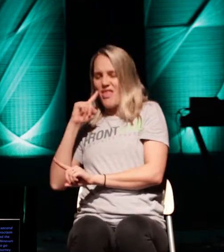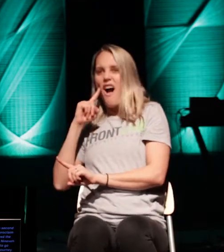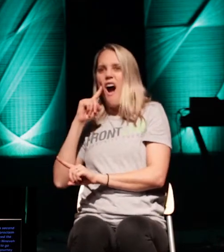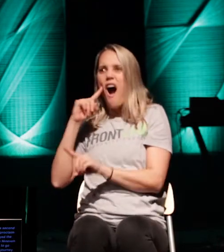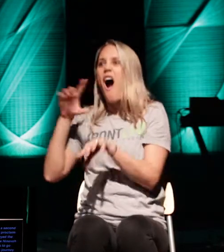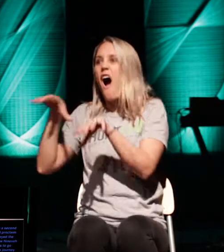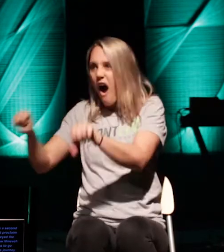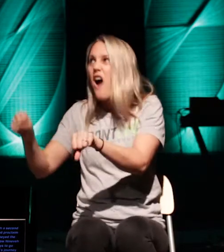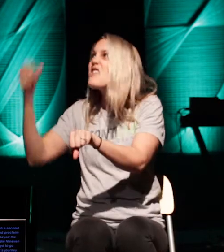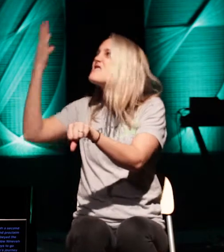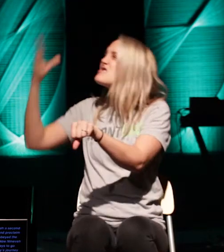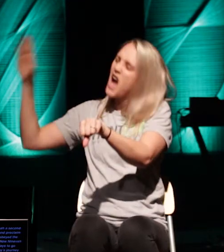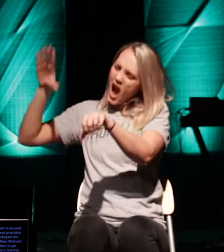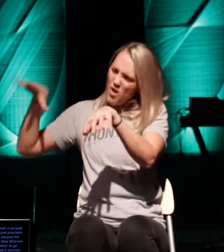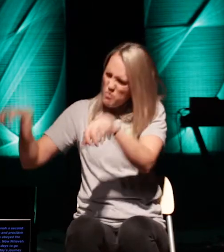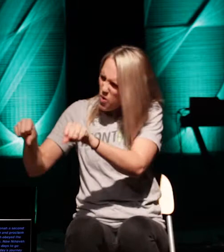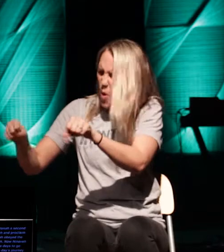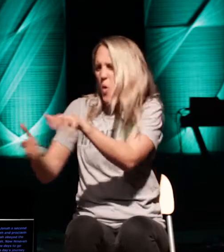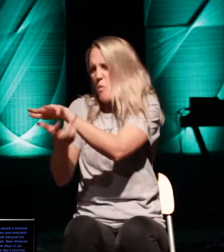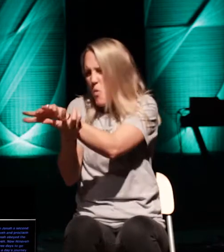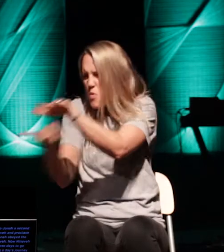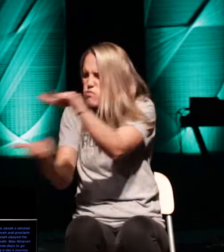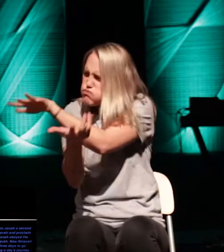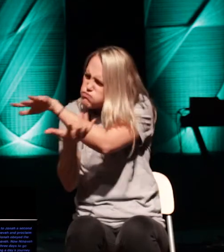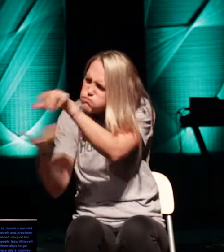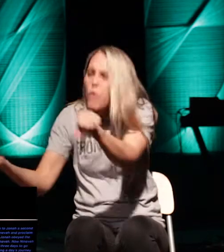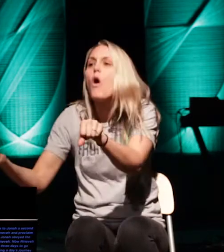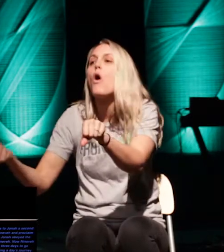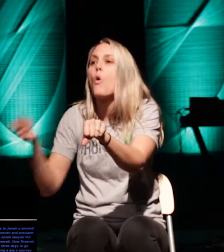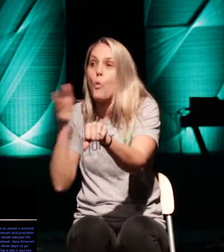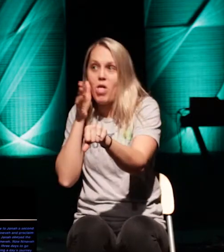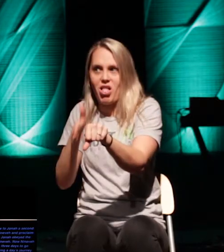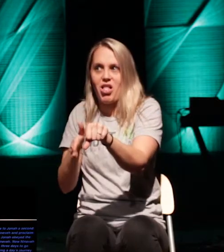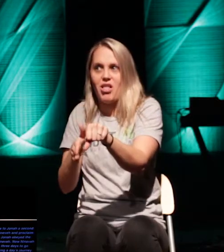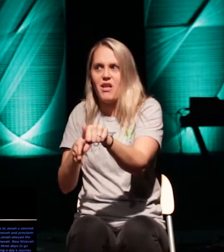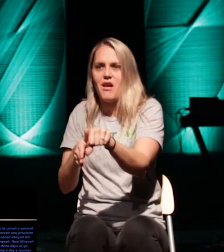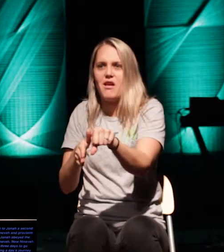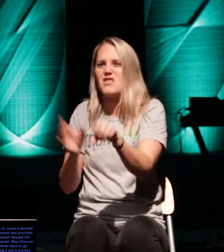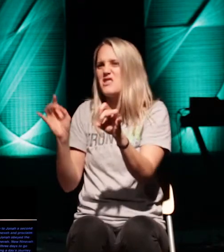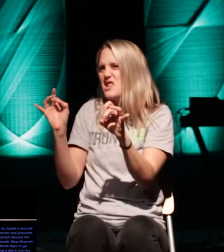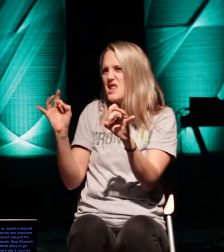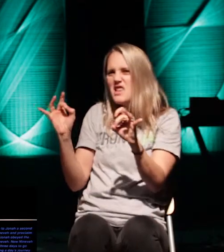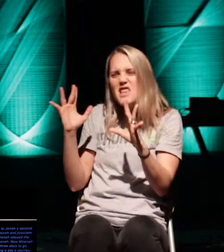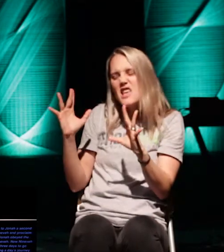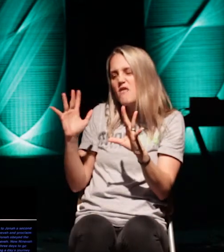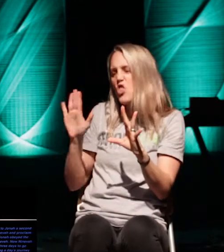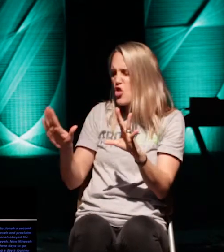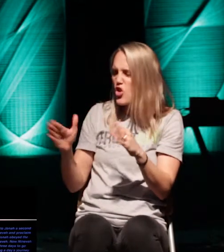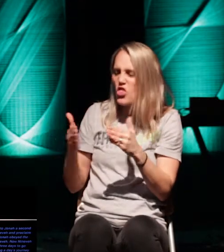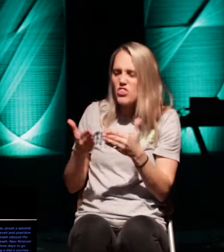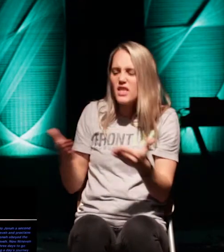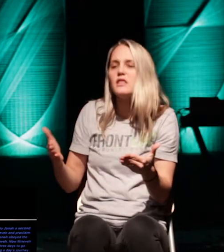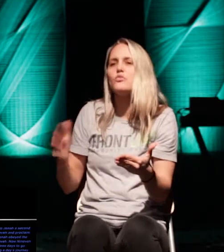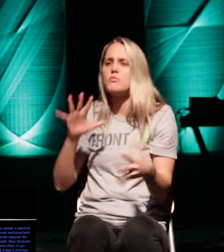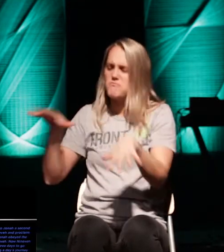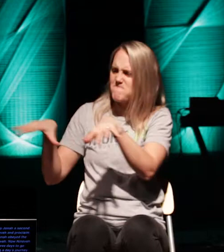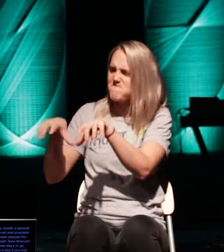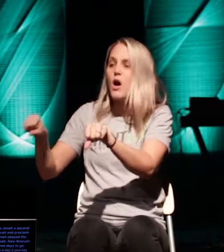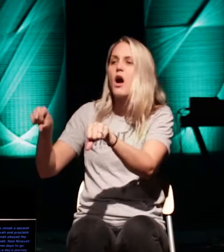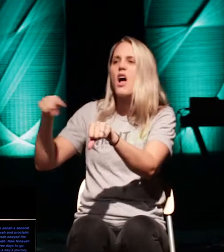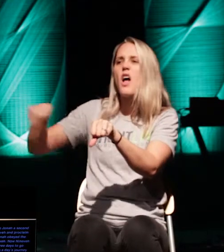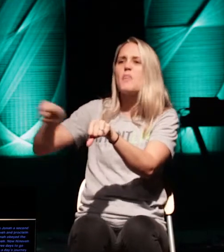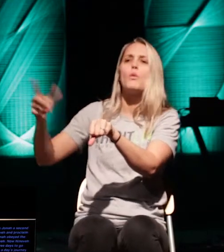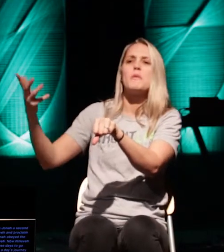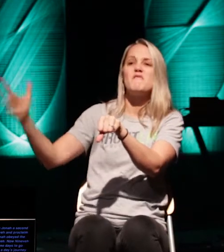take over, and he's going to pummel it, and he's going to crush it, and he's going to destroy it. Their wicked ways will be overthrown, and they will be done. But the